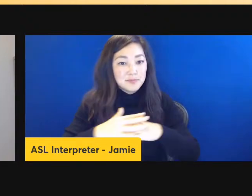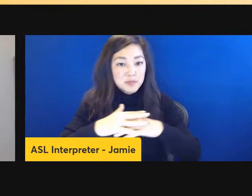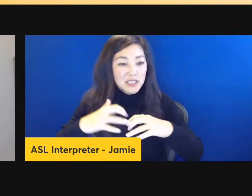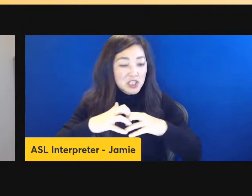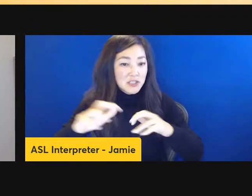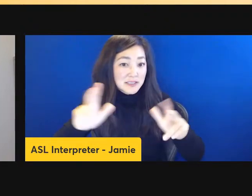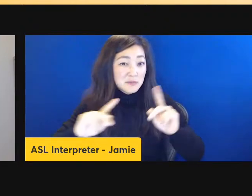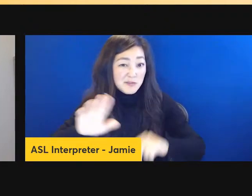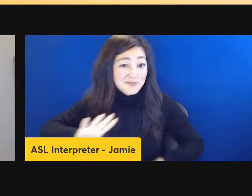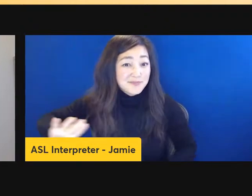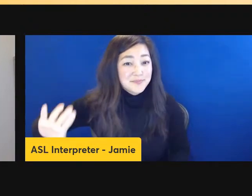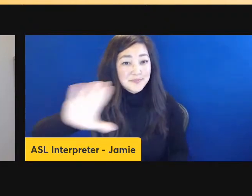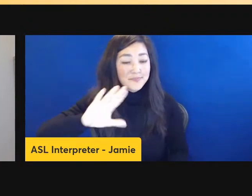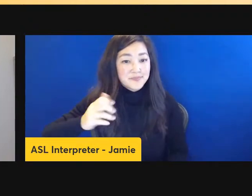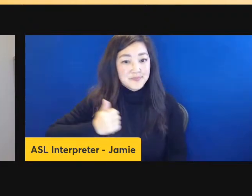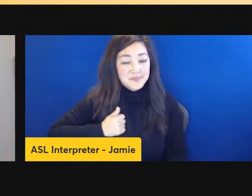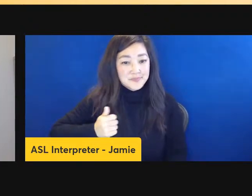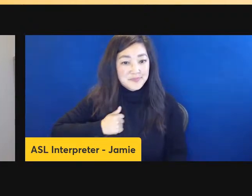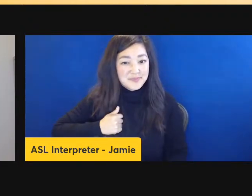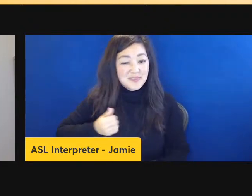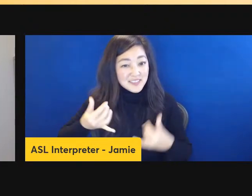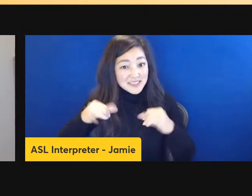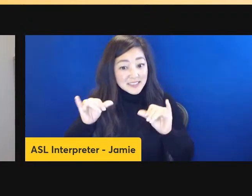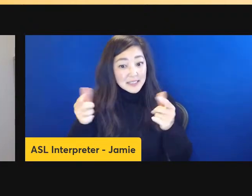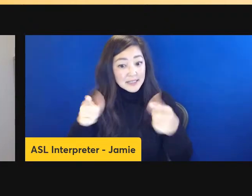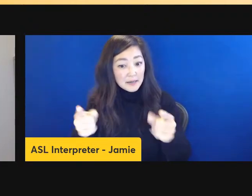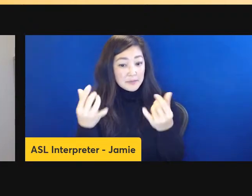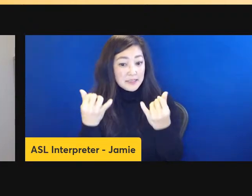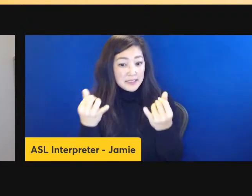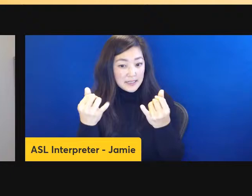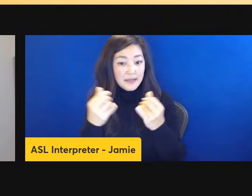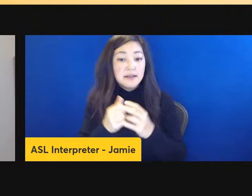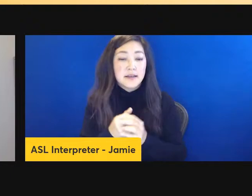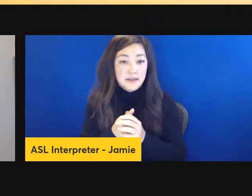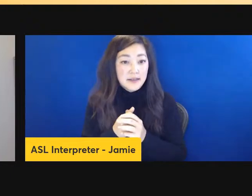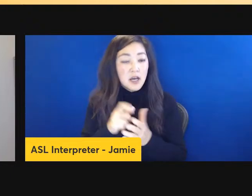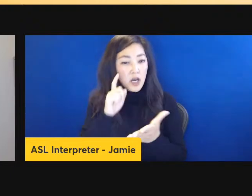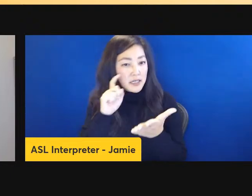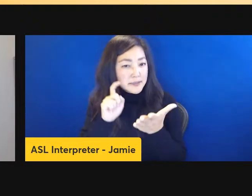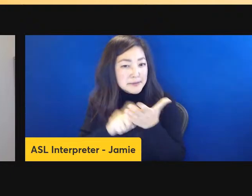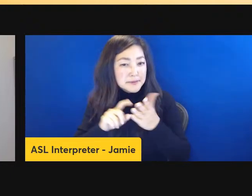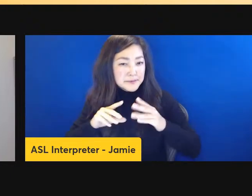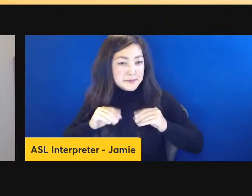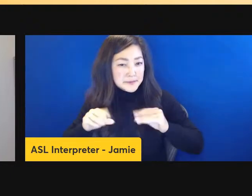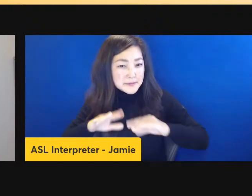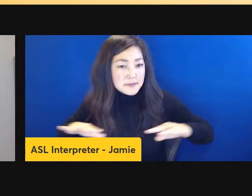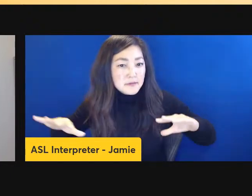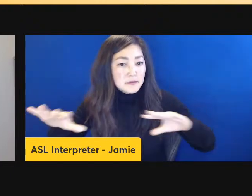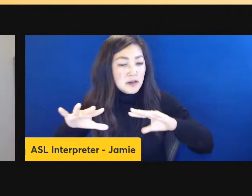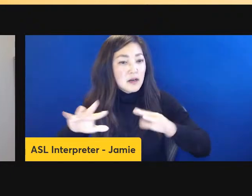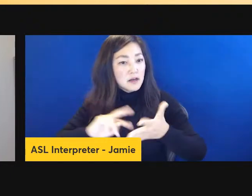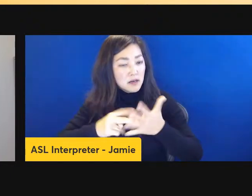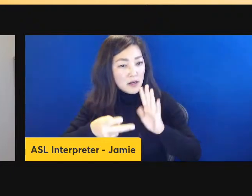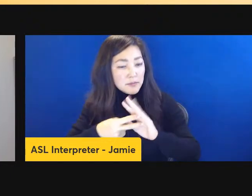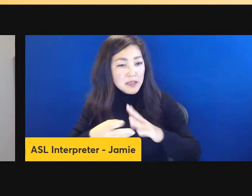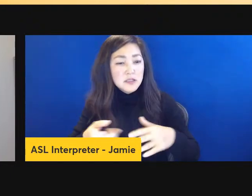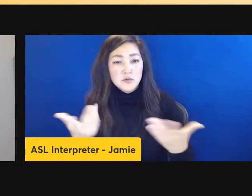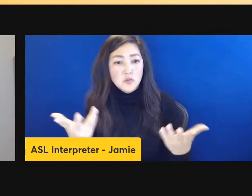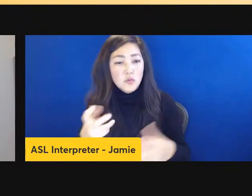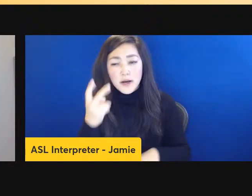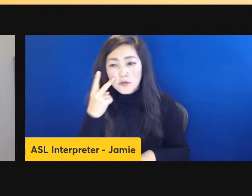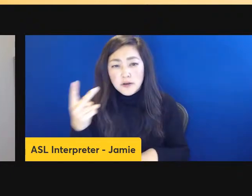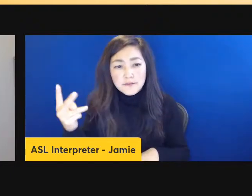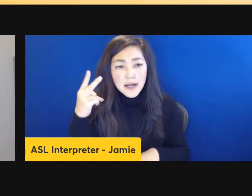Canada that continue through today. Acknowledging the land also means reflecting on